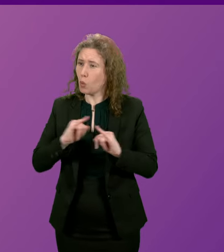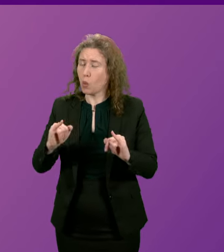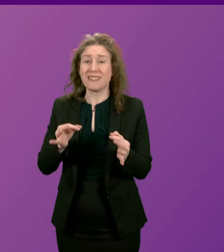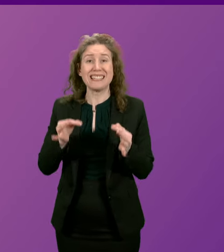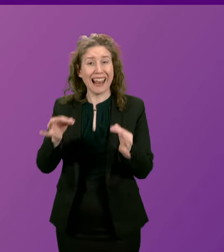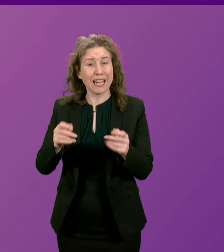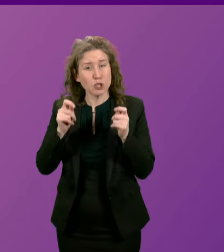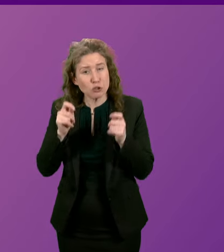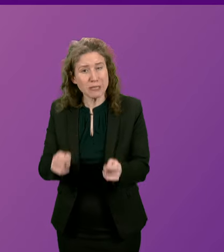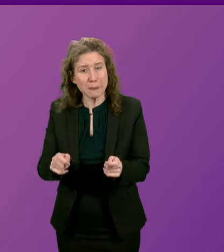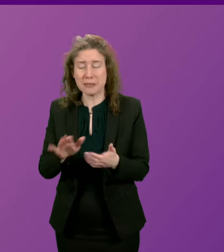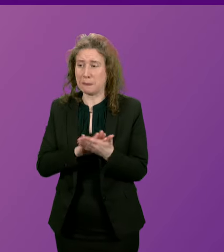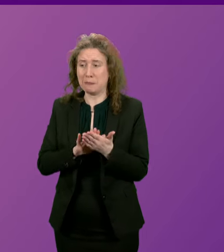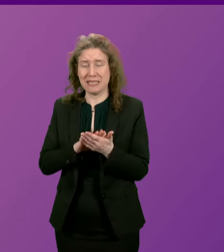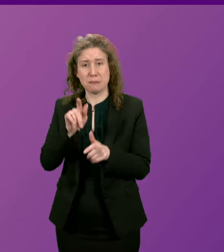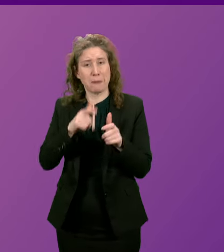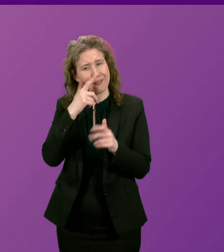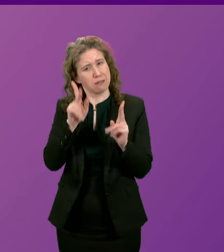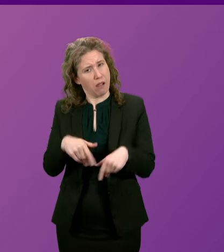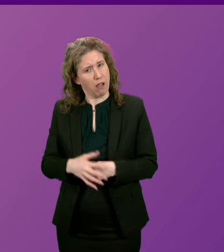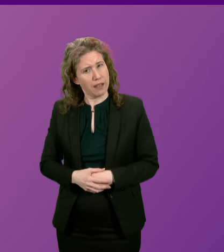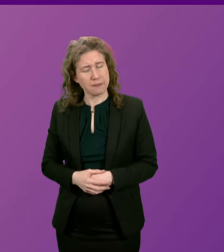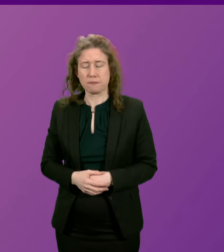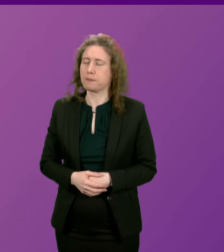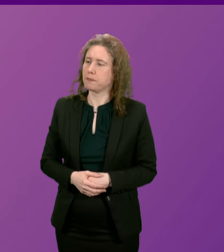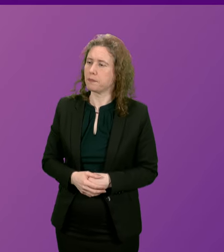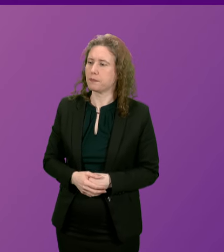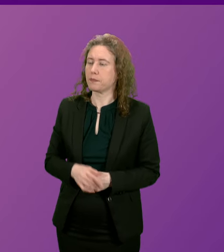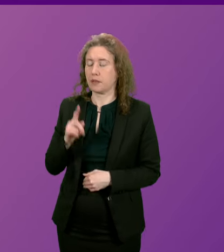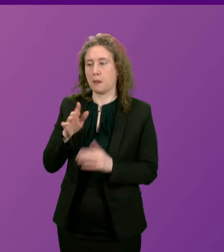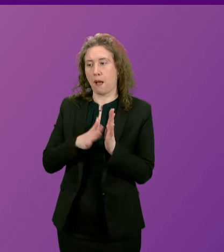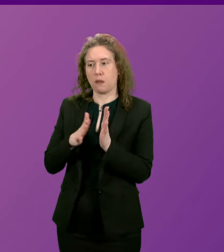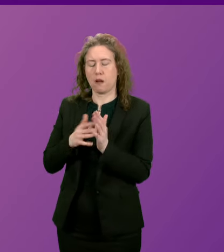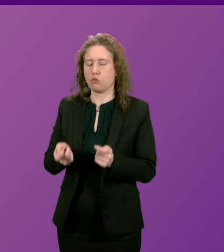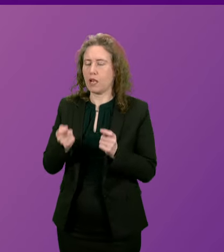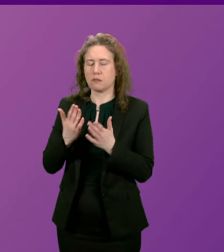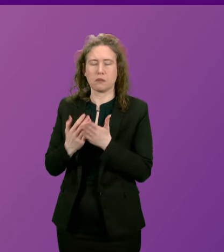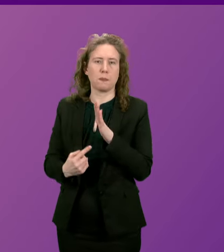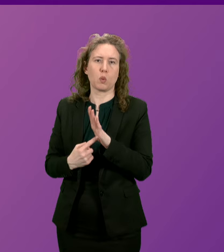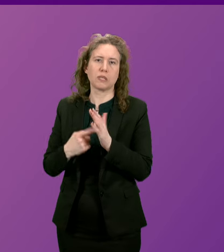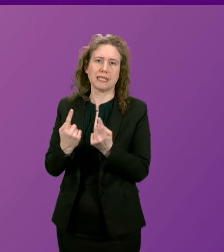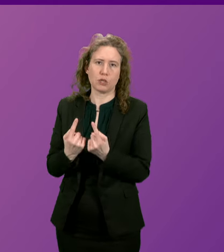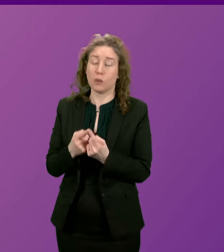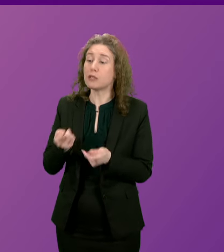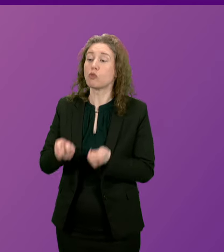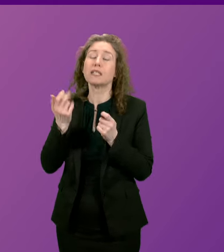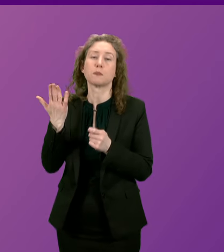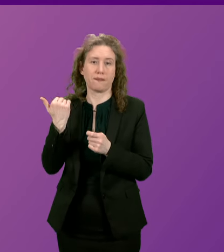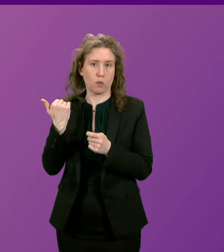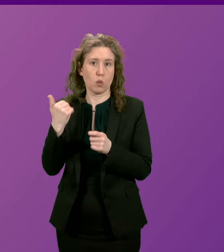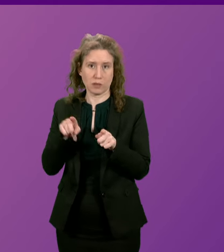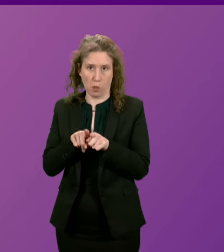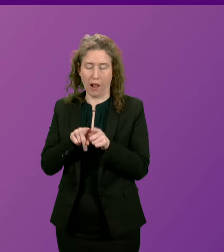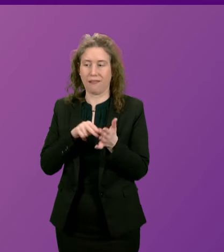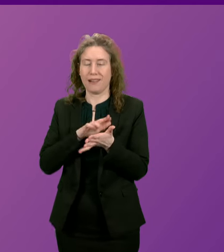delays for these women first minister michael marrah raises this important issue he's obviously raised this issue before in relation to t